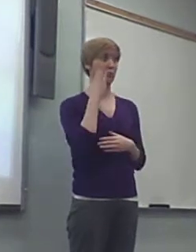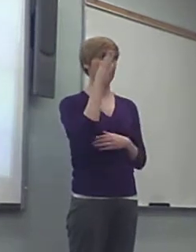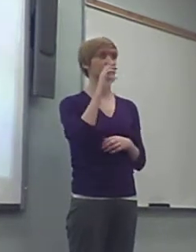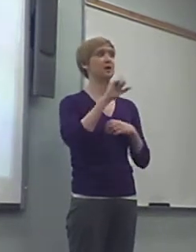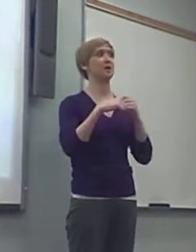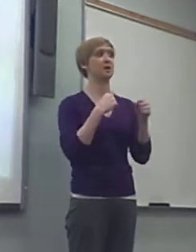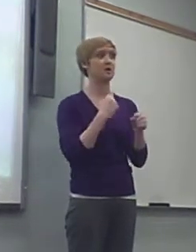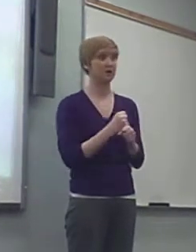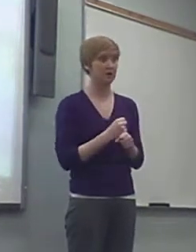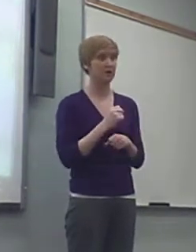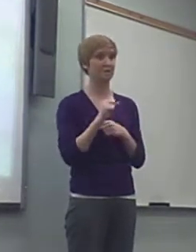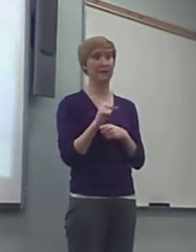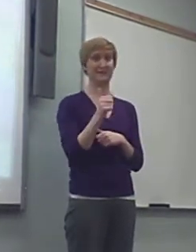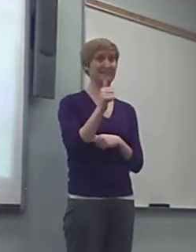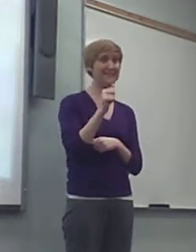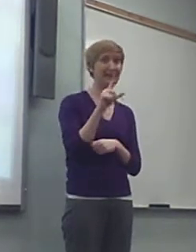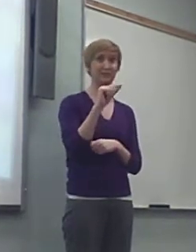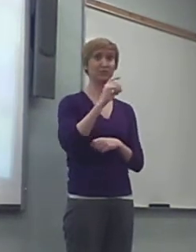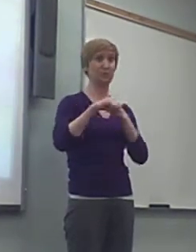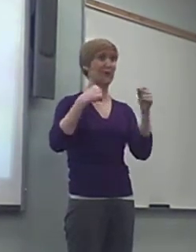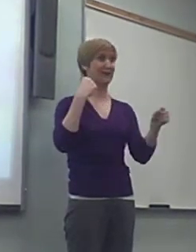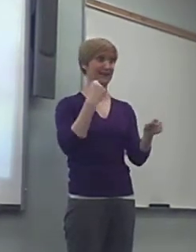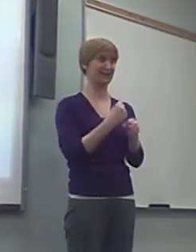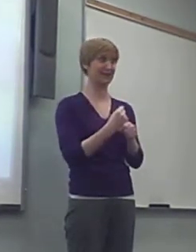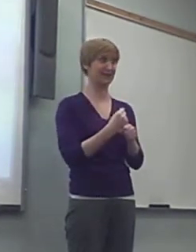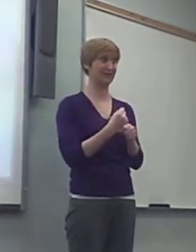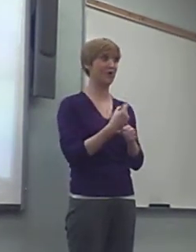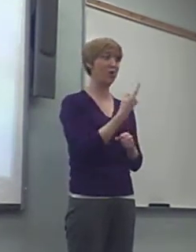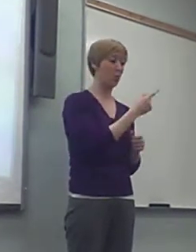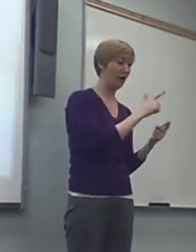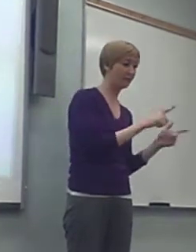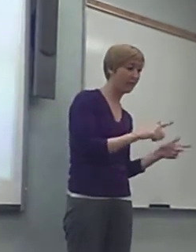sometimes 10 to 20 years when they're going from one language to another. And